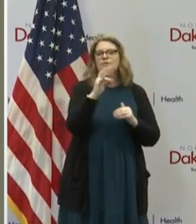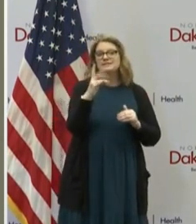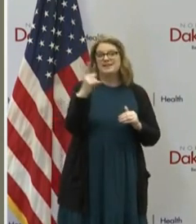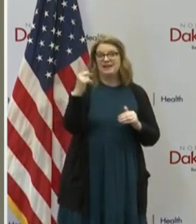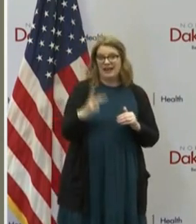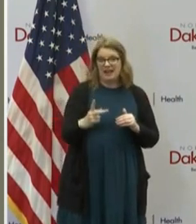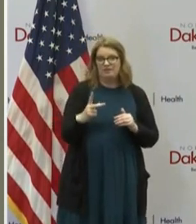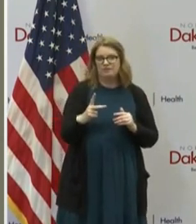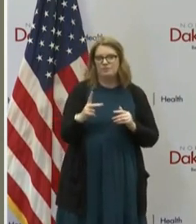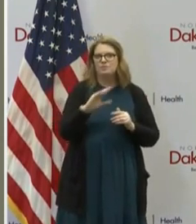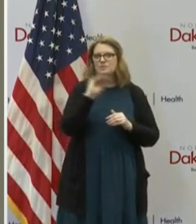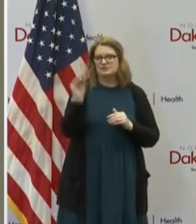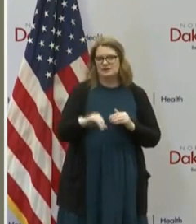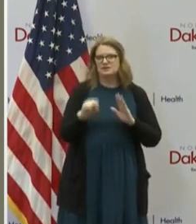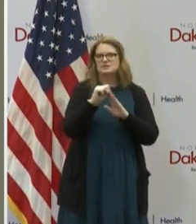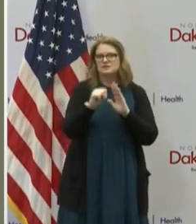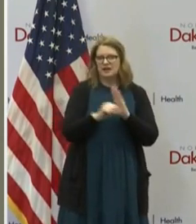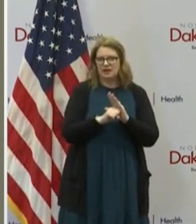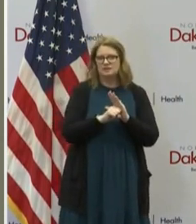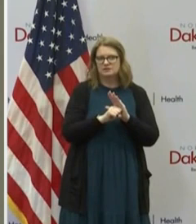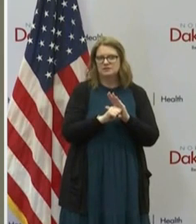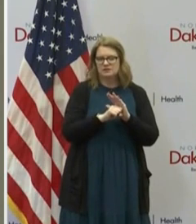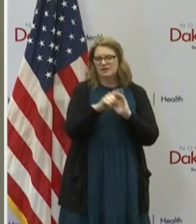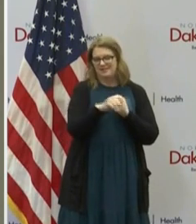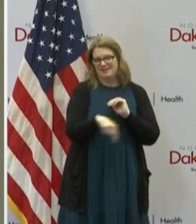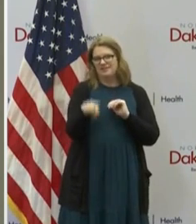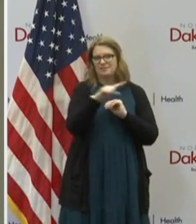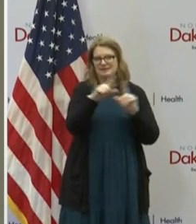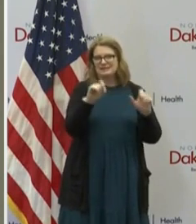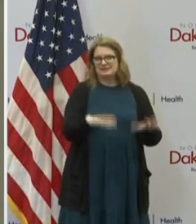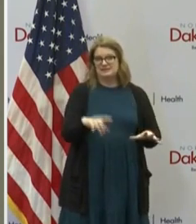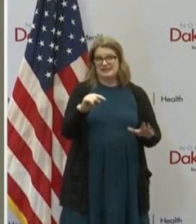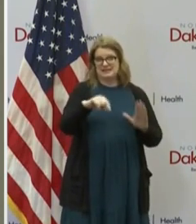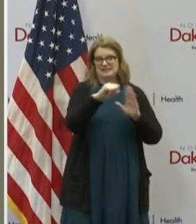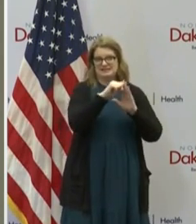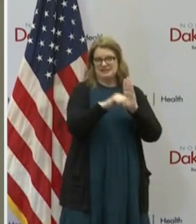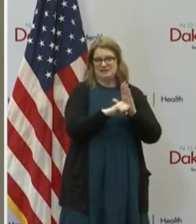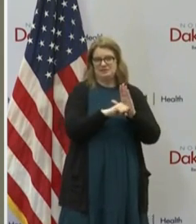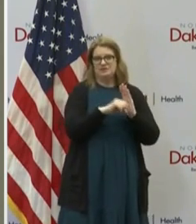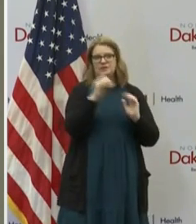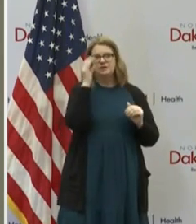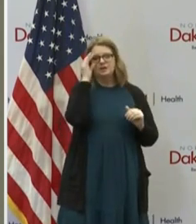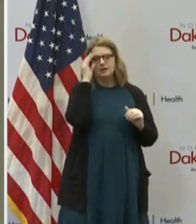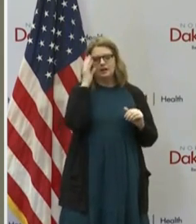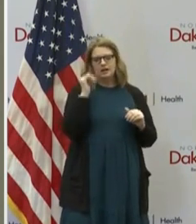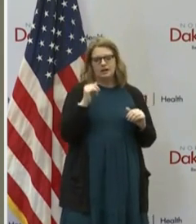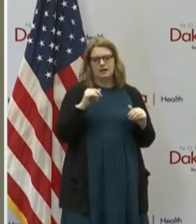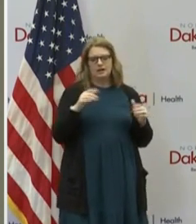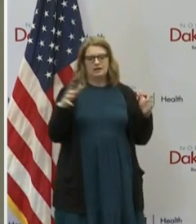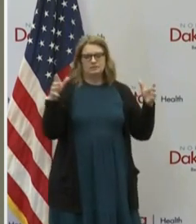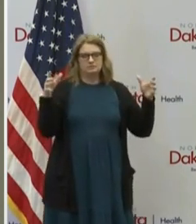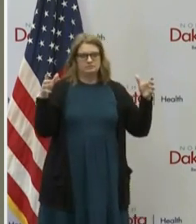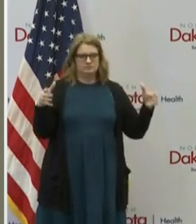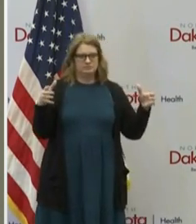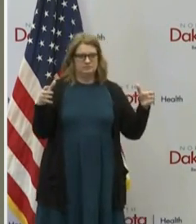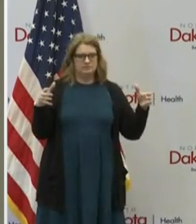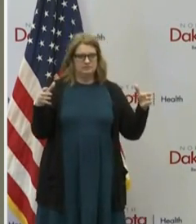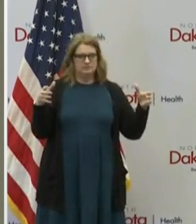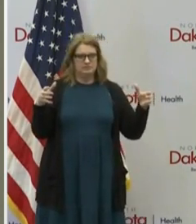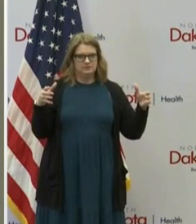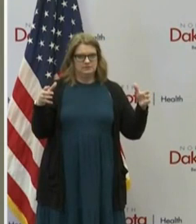Dakota individuals have now had been tested, and a percentage of those have